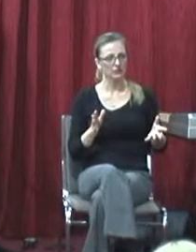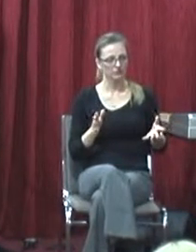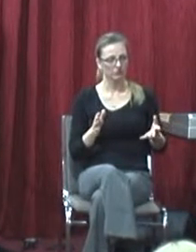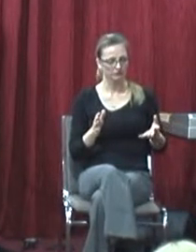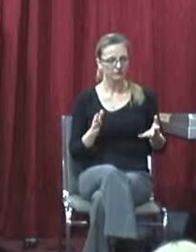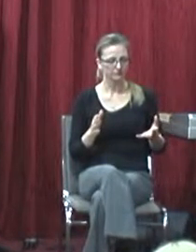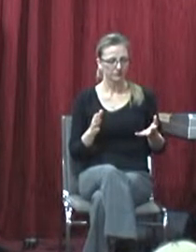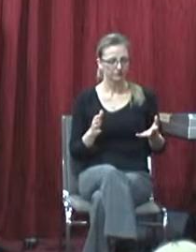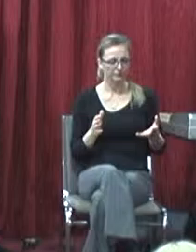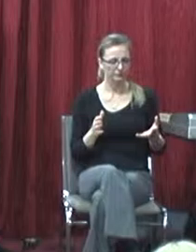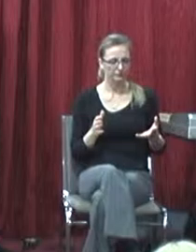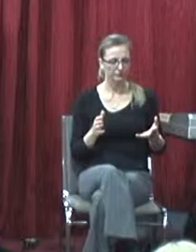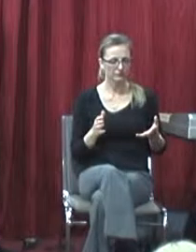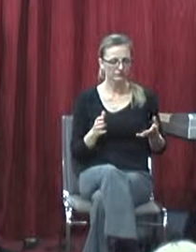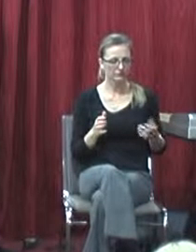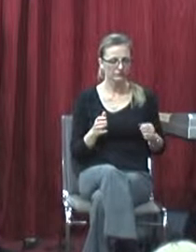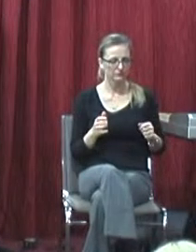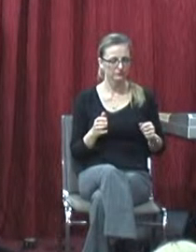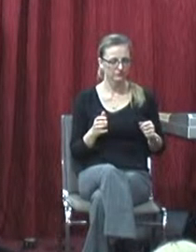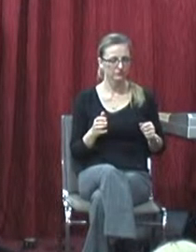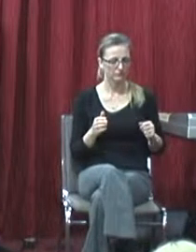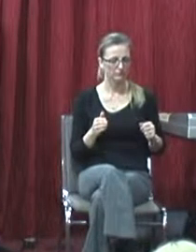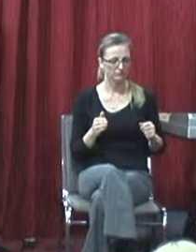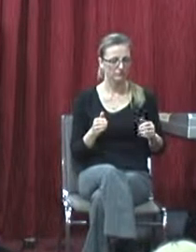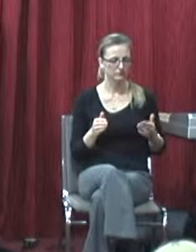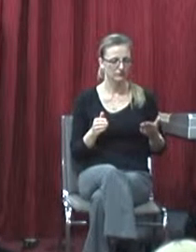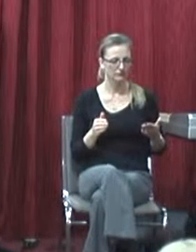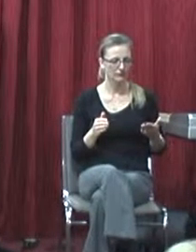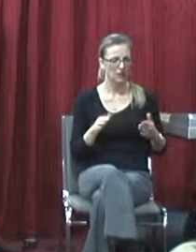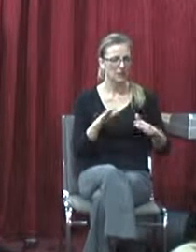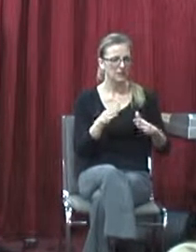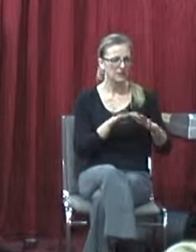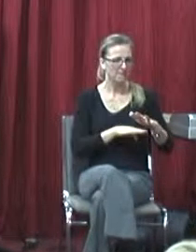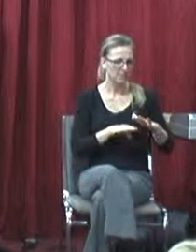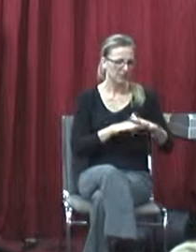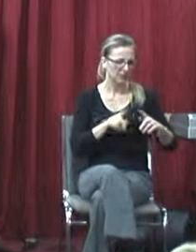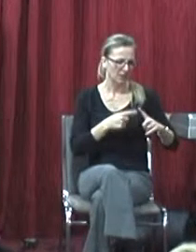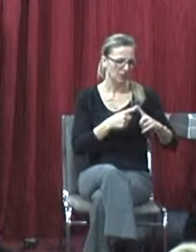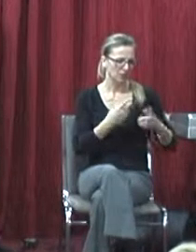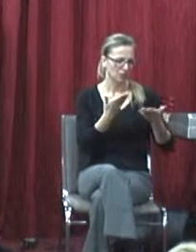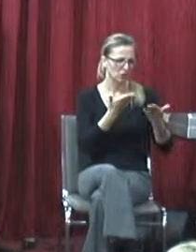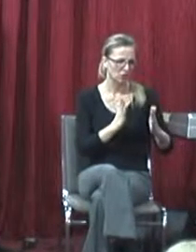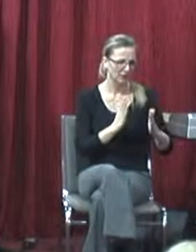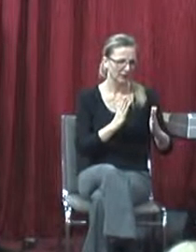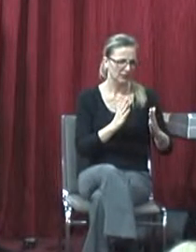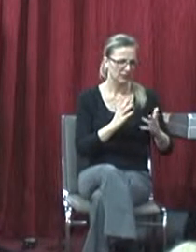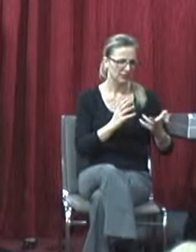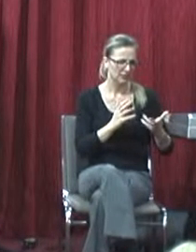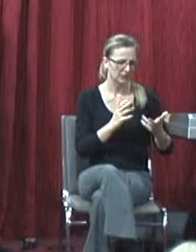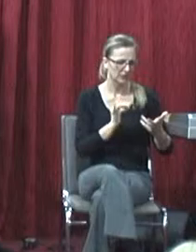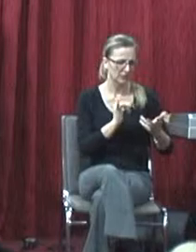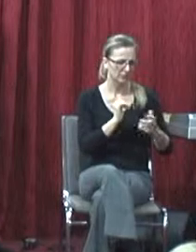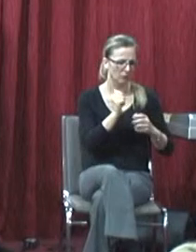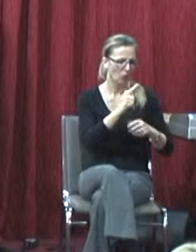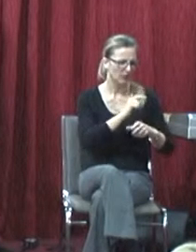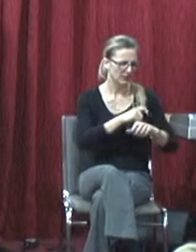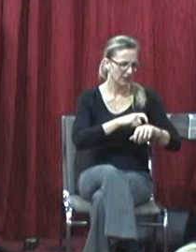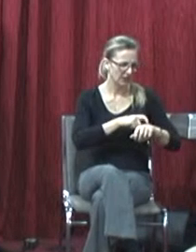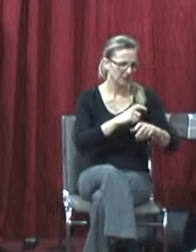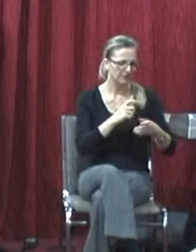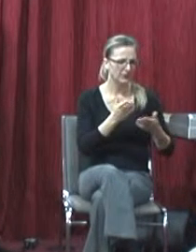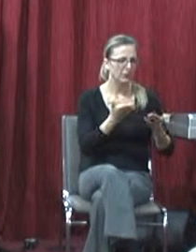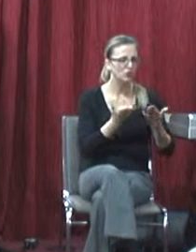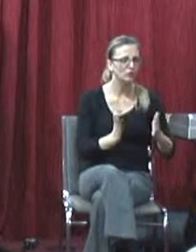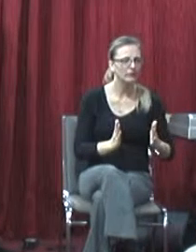Bible, it was based on servants. If you read through the Gospels, it's all about their servants all the time. But